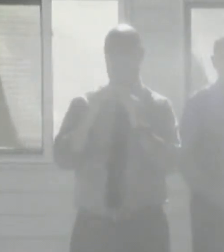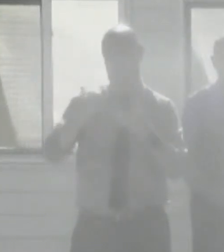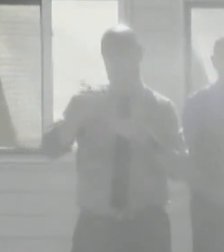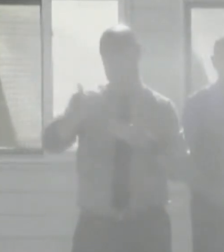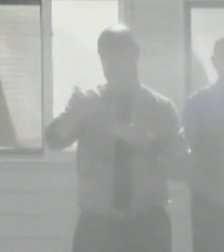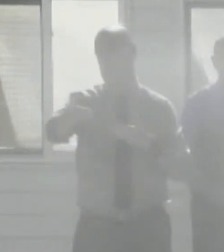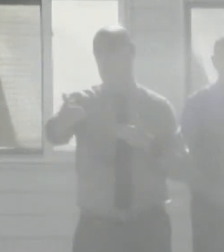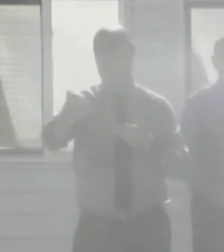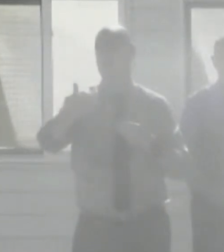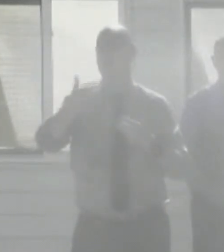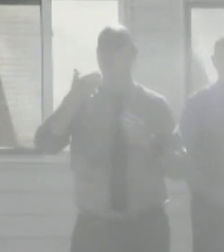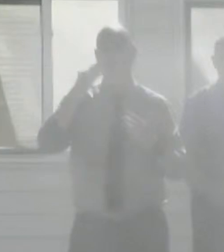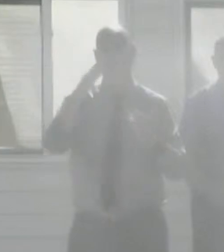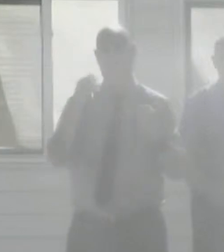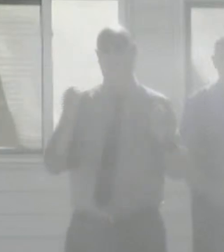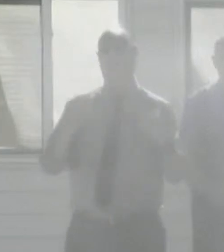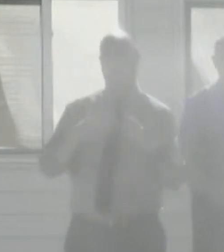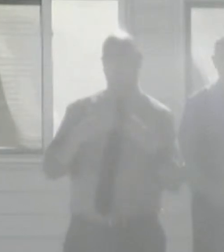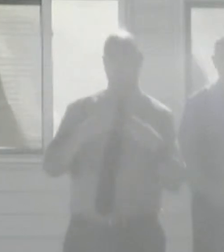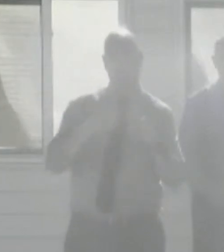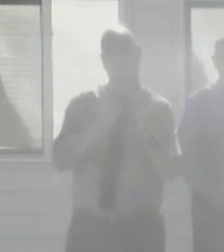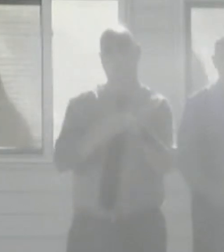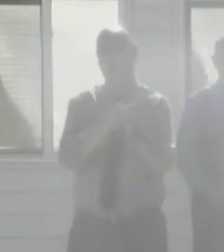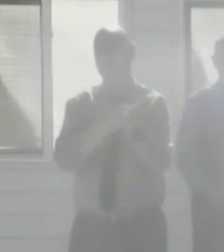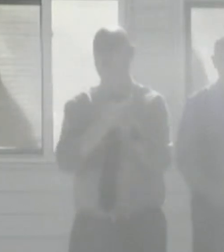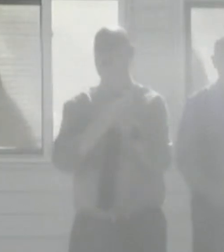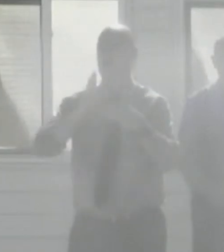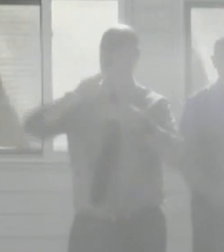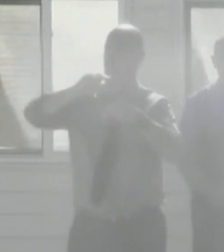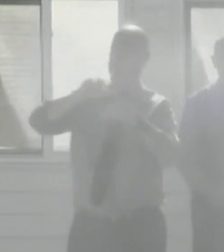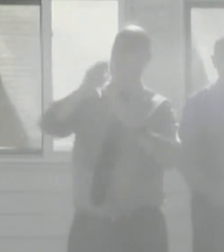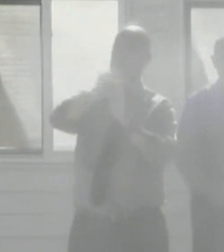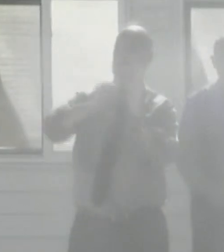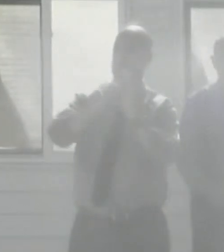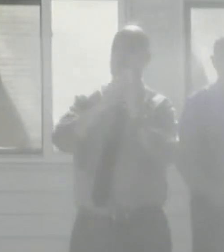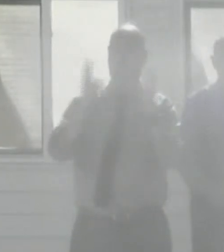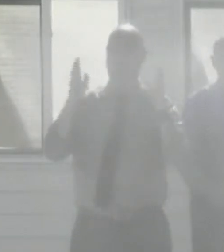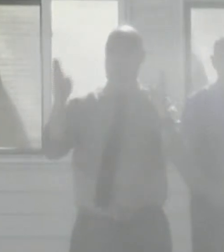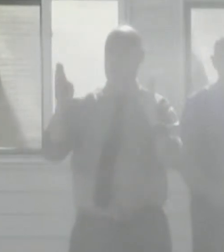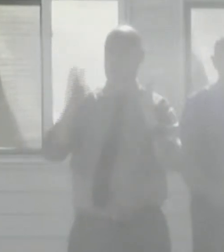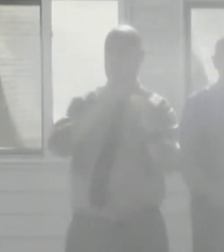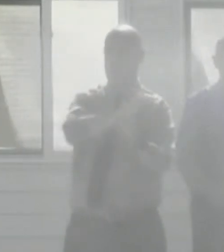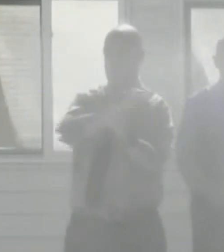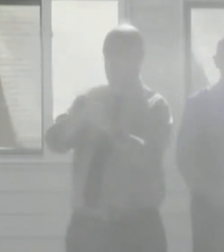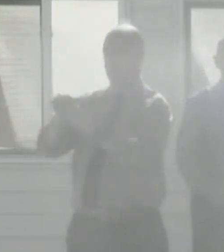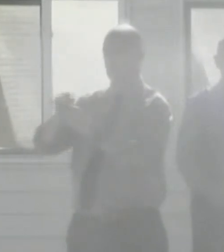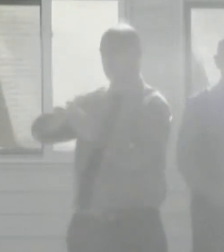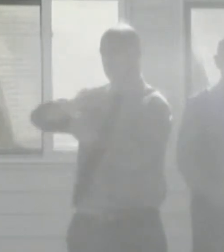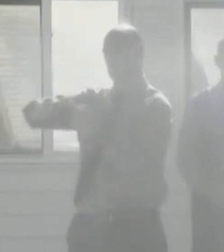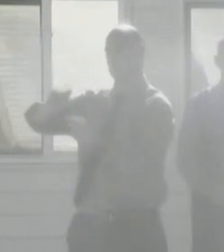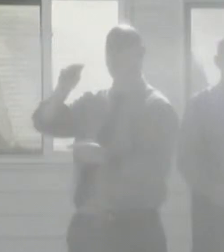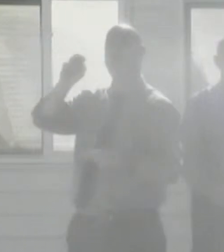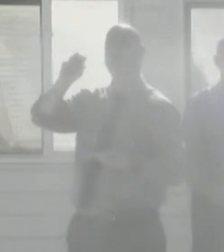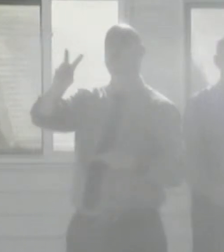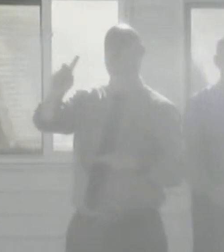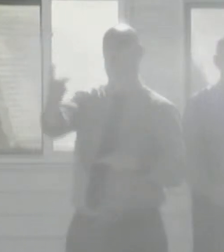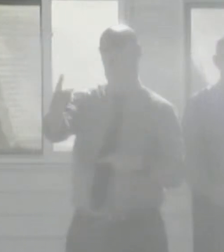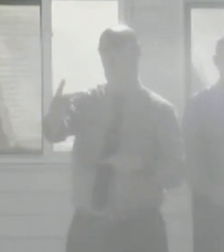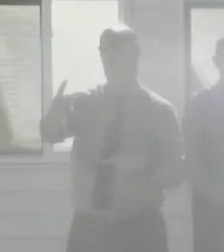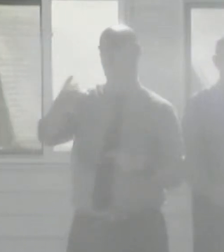but the reality is hurricane season goes through November. Now, usually, the further we get into